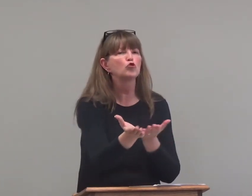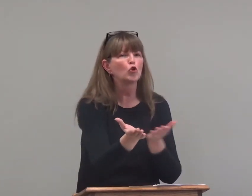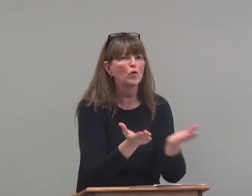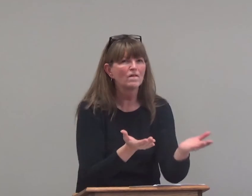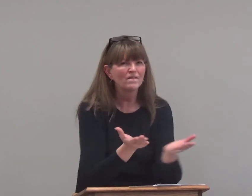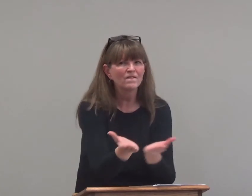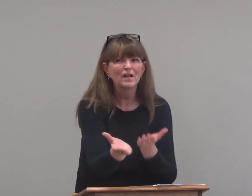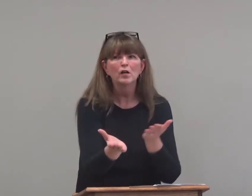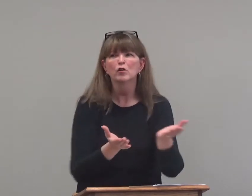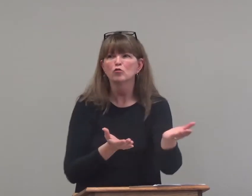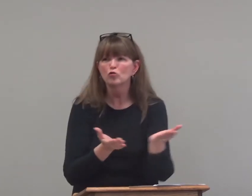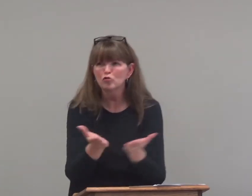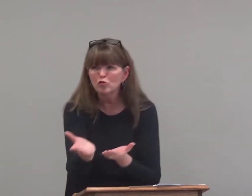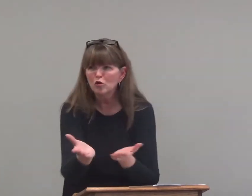feel joy, then